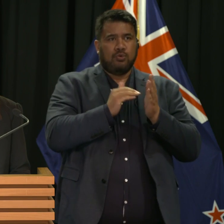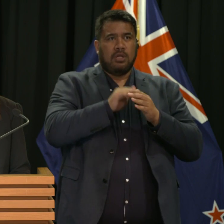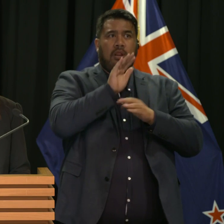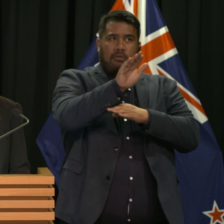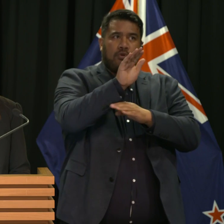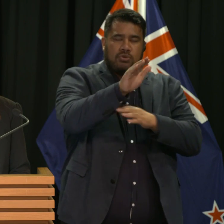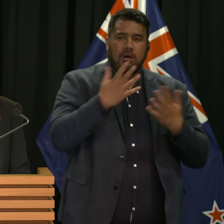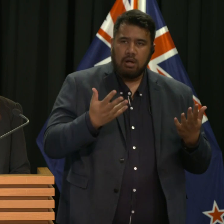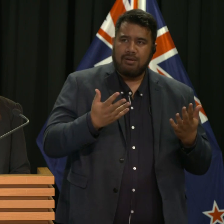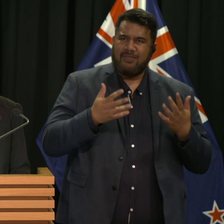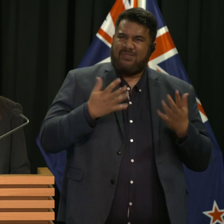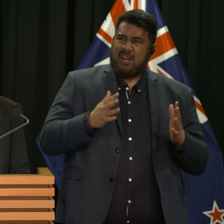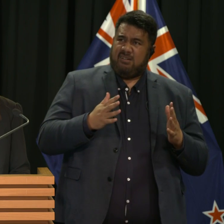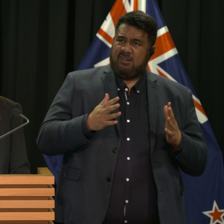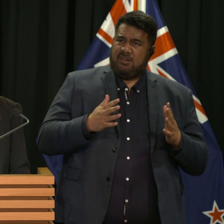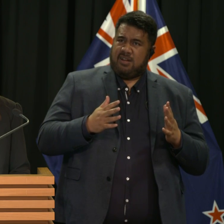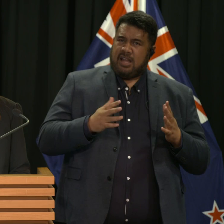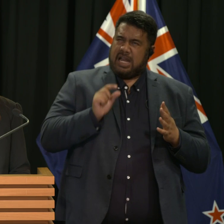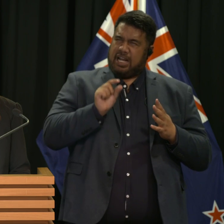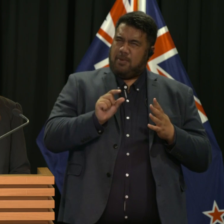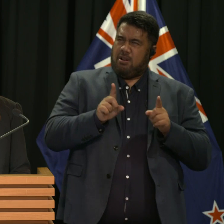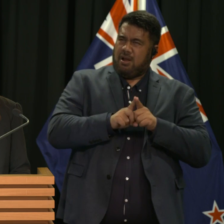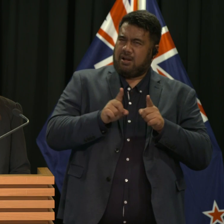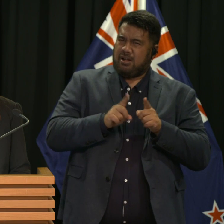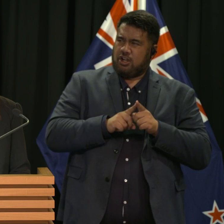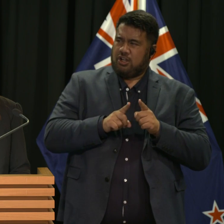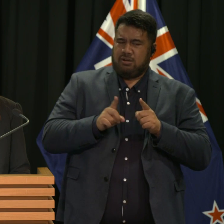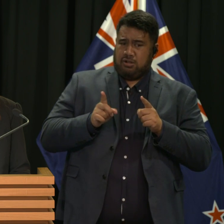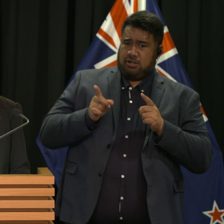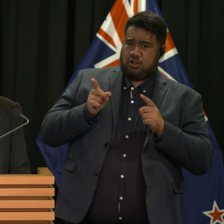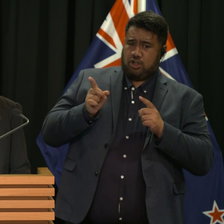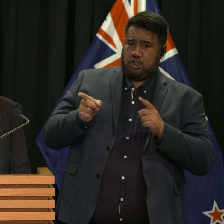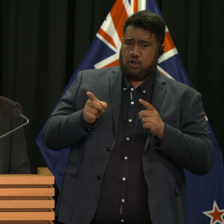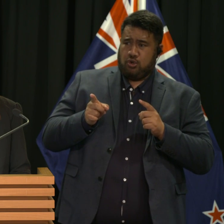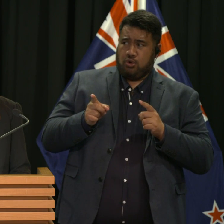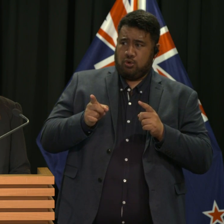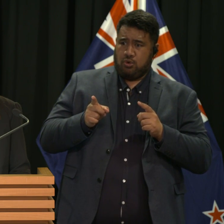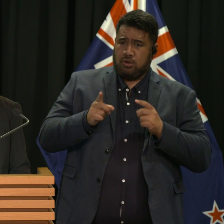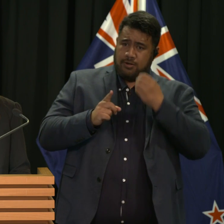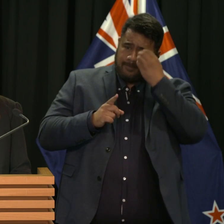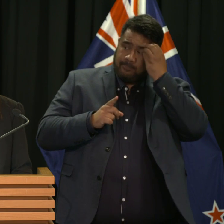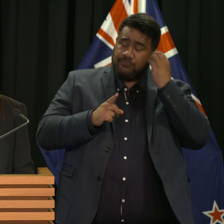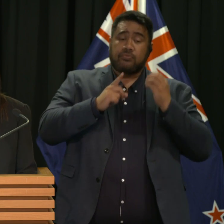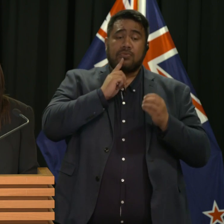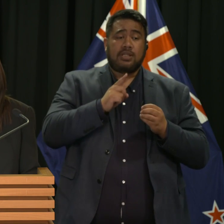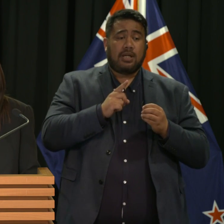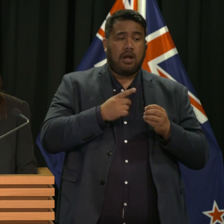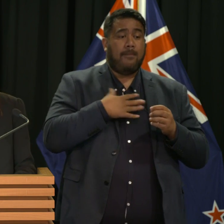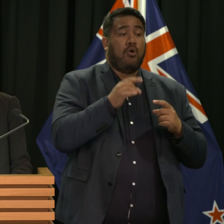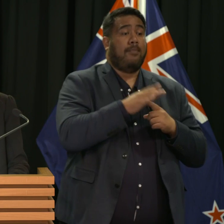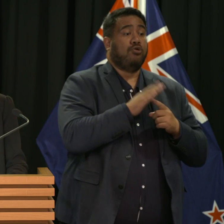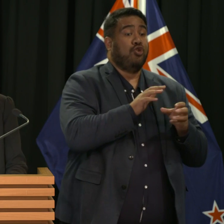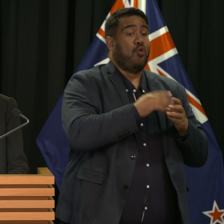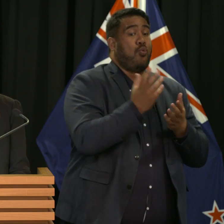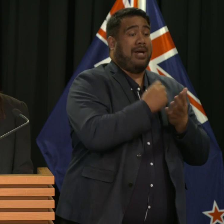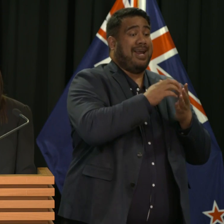Zealand, is it then, I guess, cynical, putting the winning of an election over, over what's